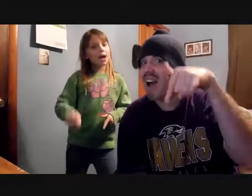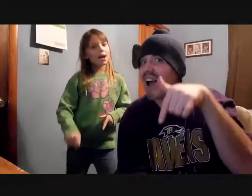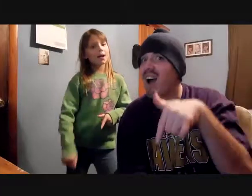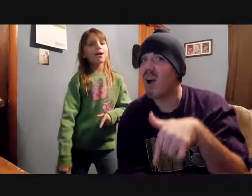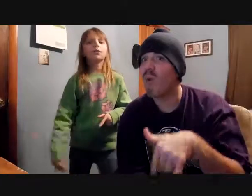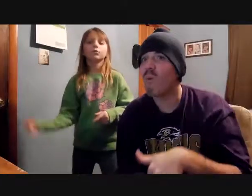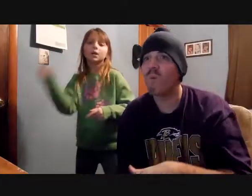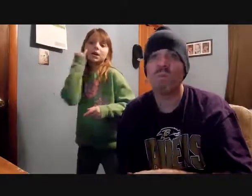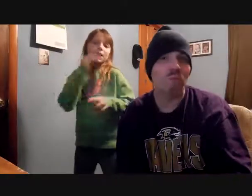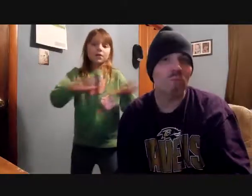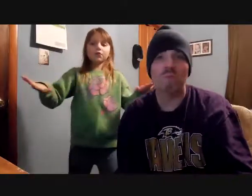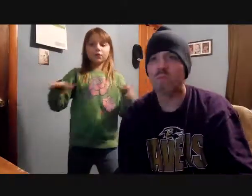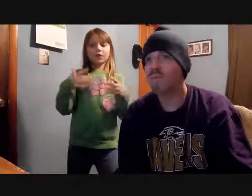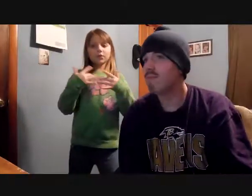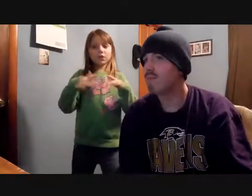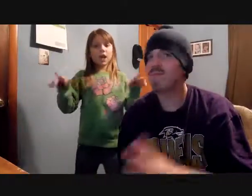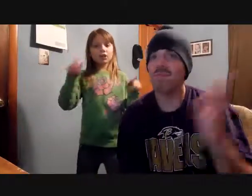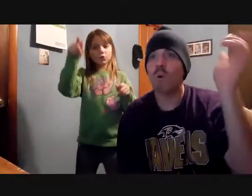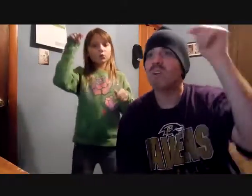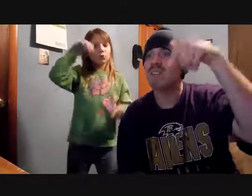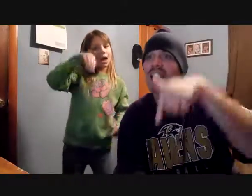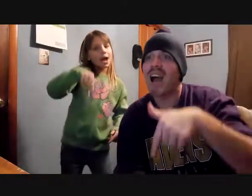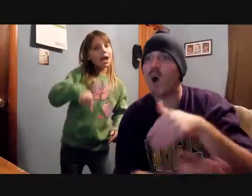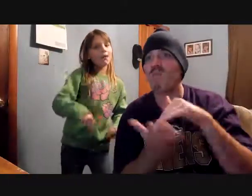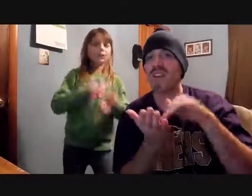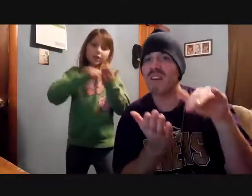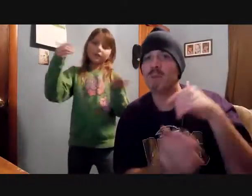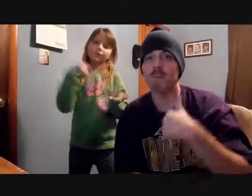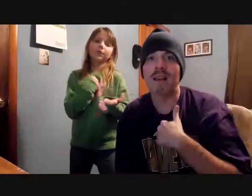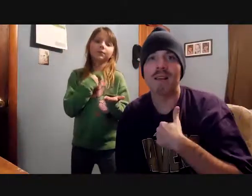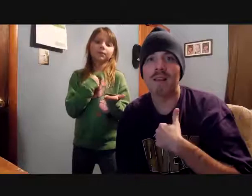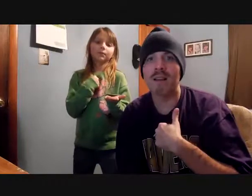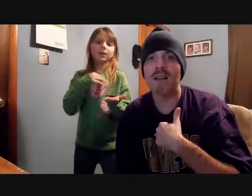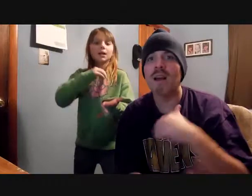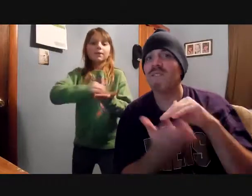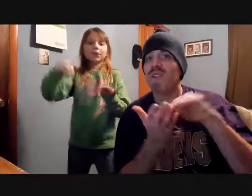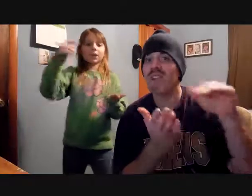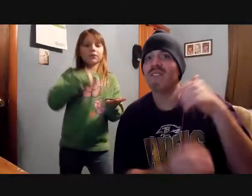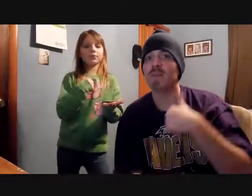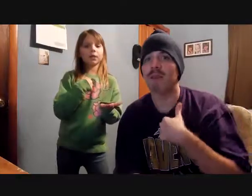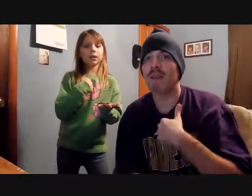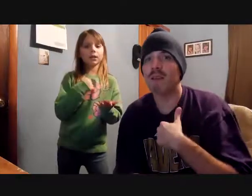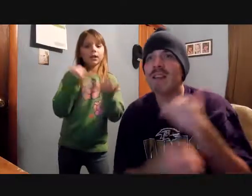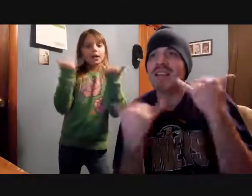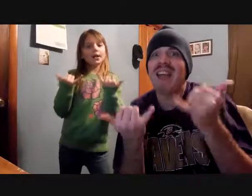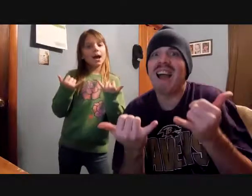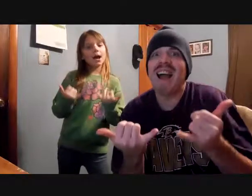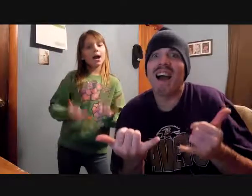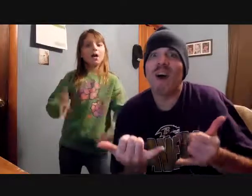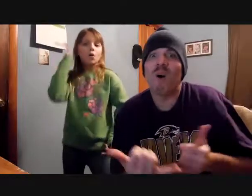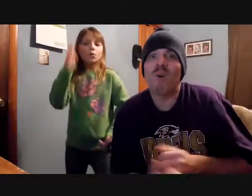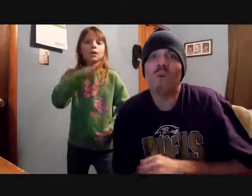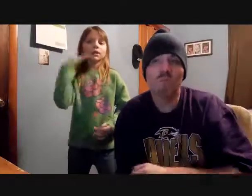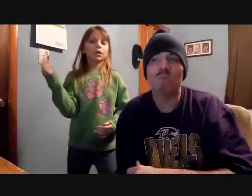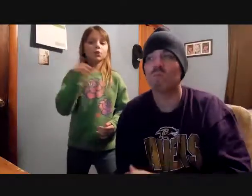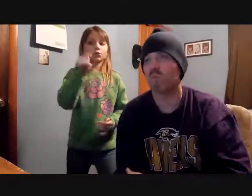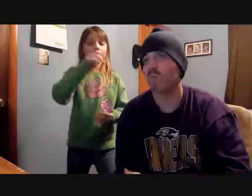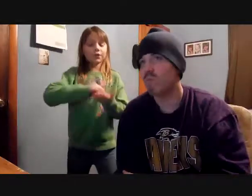it wouldn't kill you So you hurt me, you hurt me, I never won't kill you to